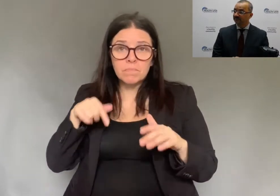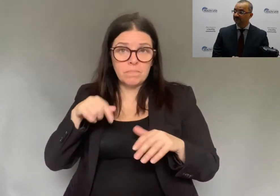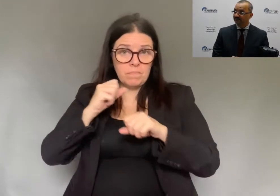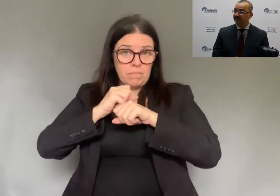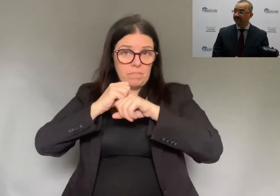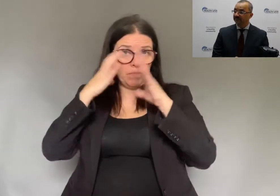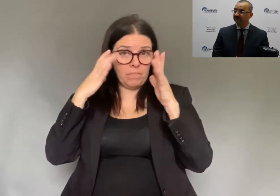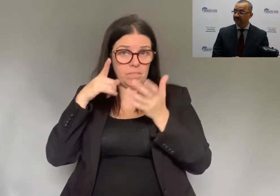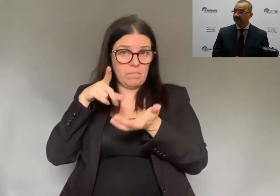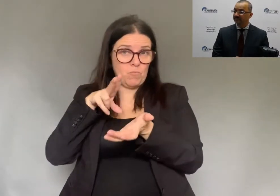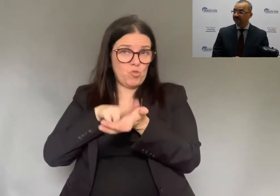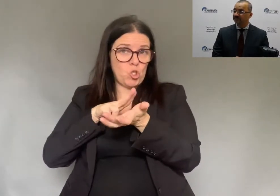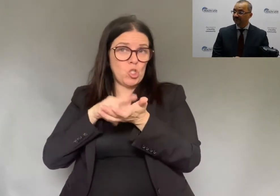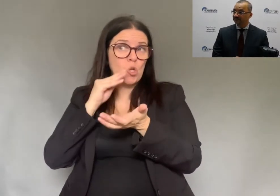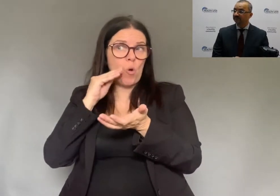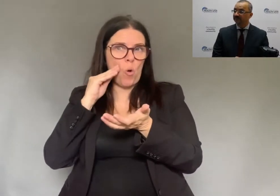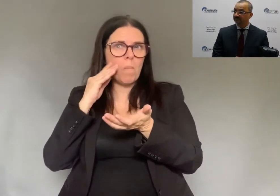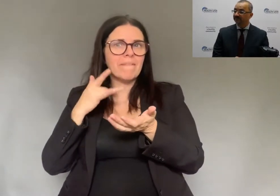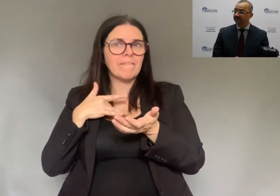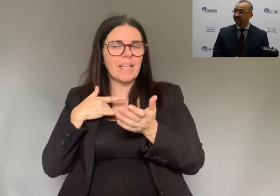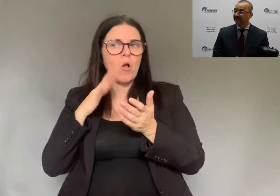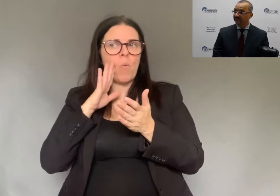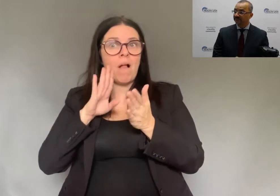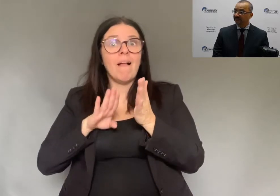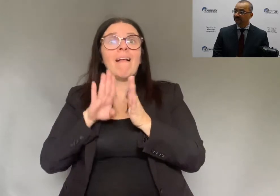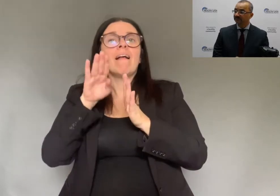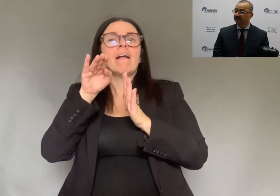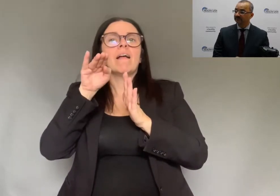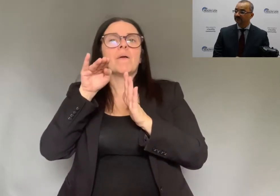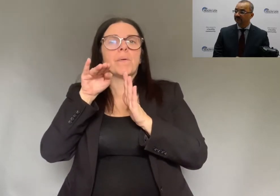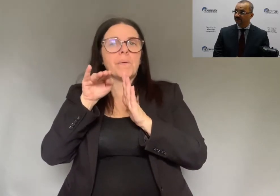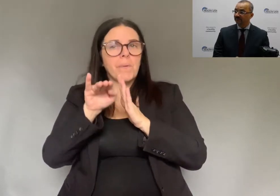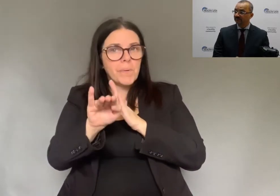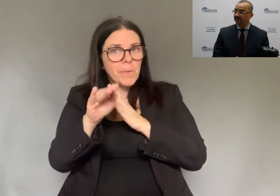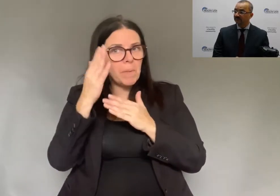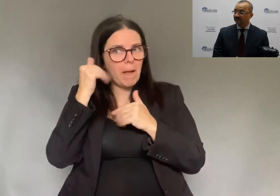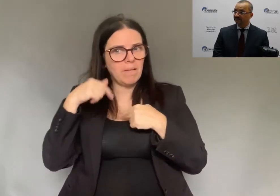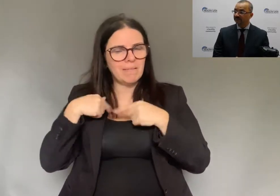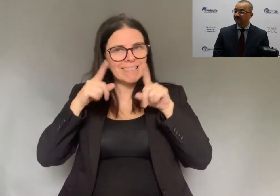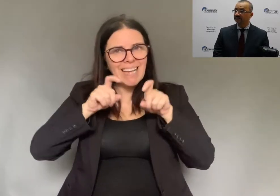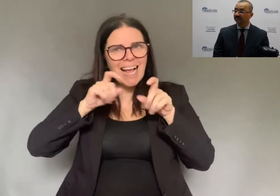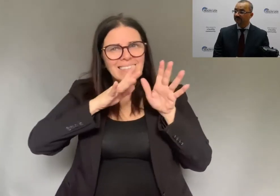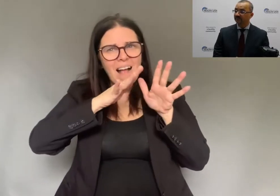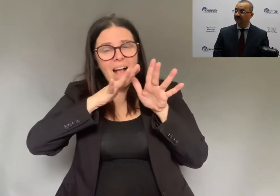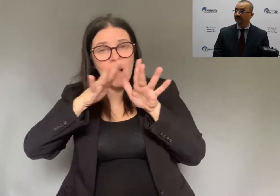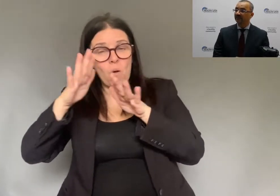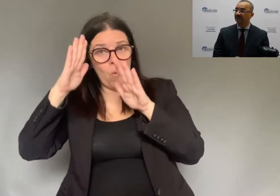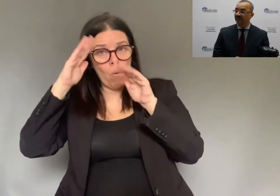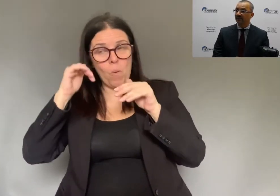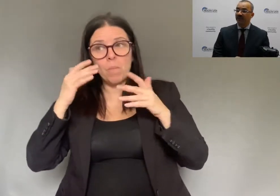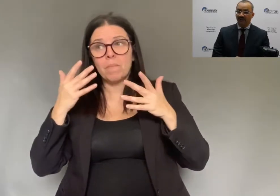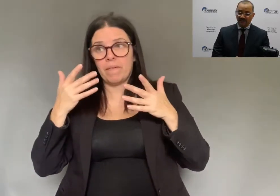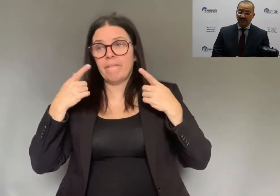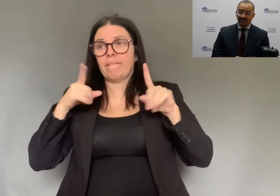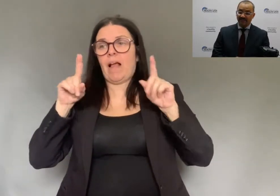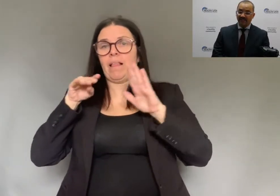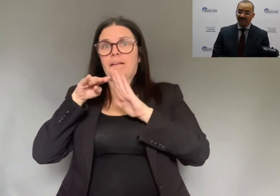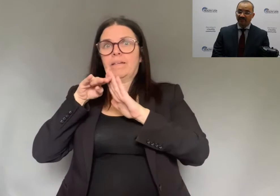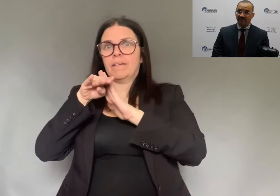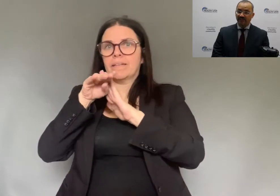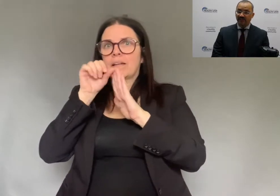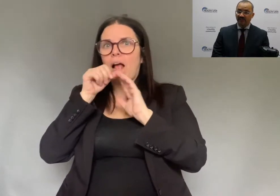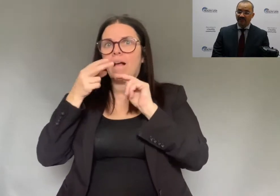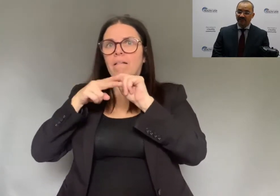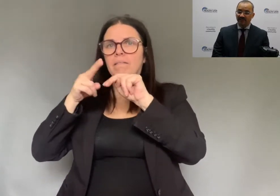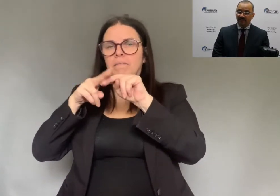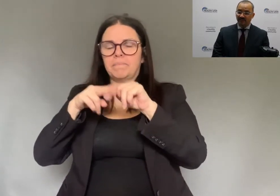LTCs, because over the weekend or are you hoping that once those tests come in that maybe this is where we hit the plateau with that? Yeah, I agree.